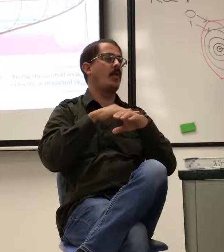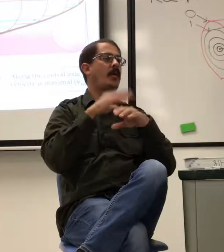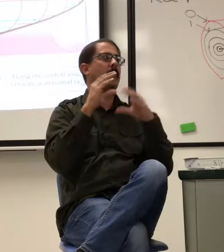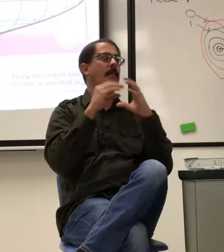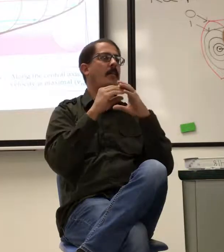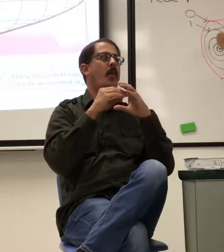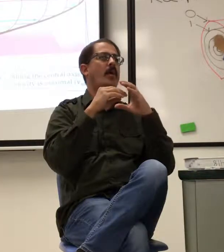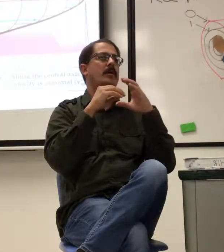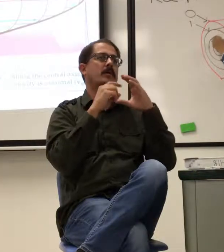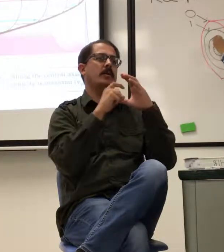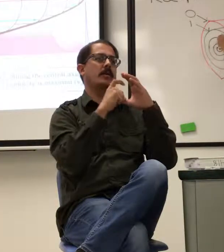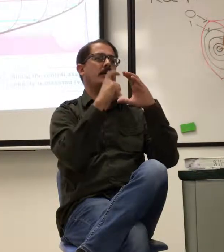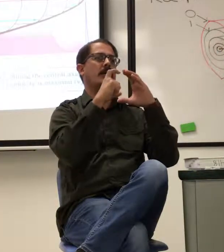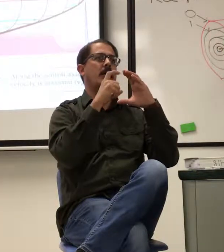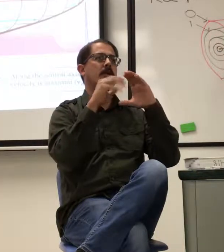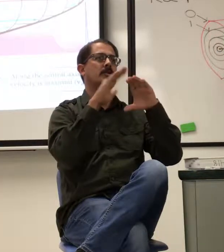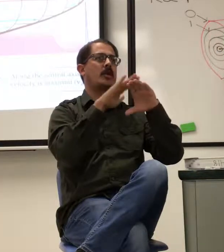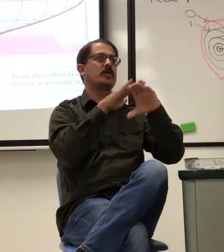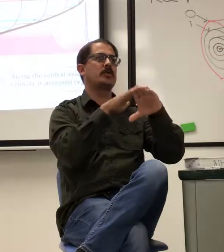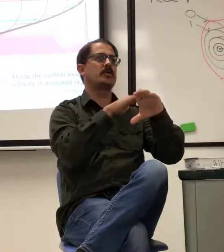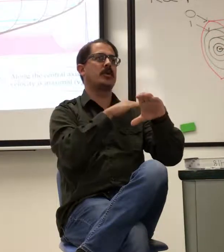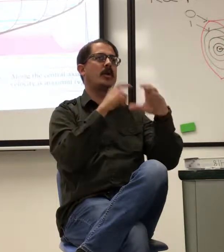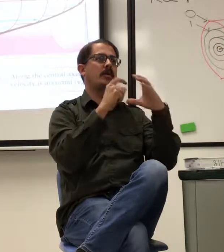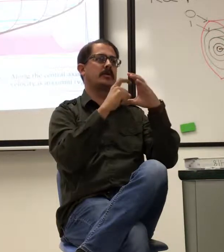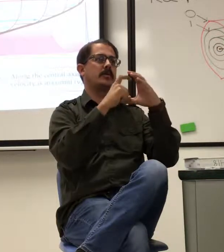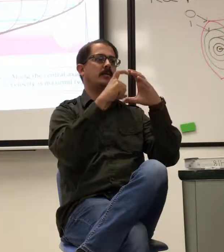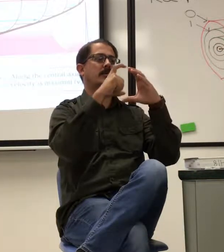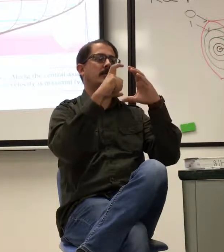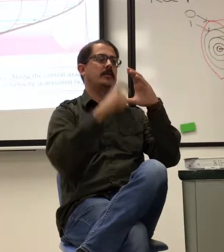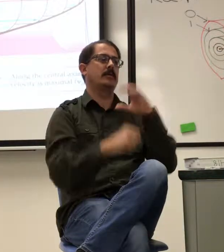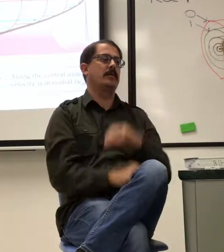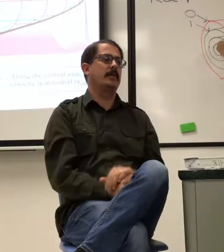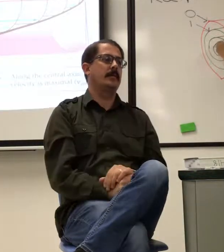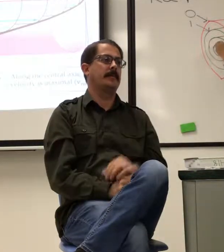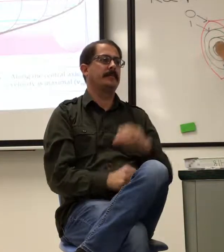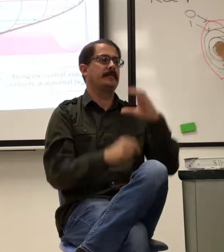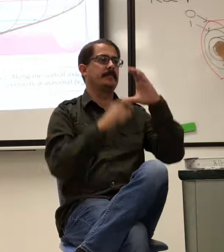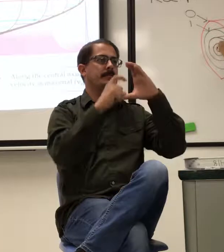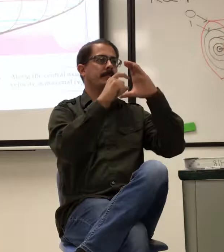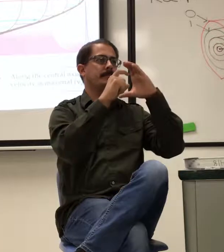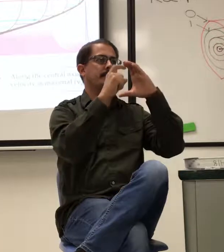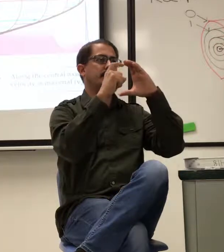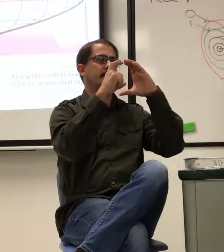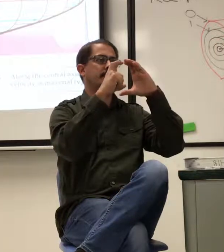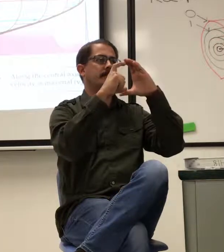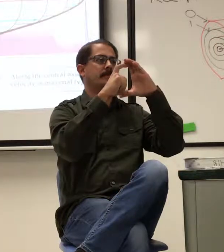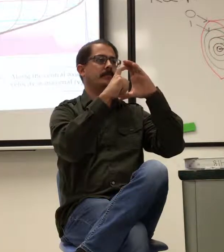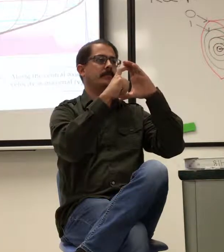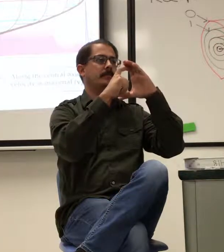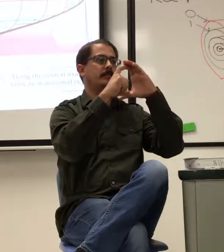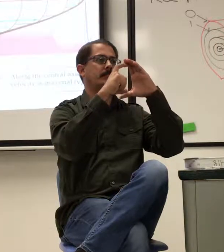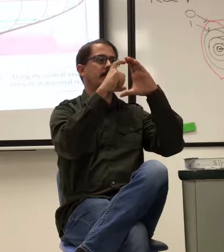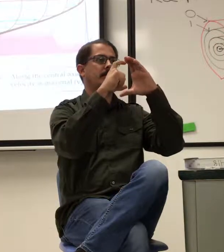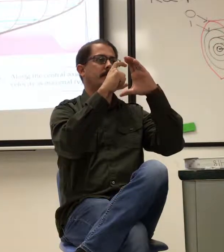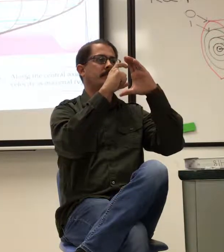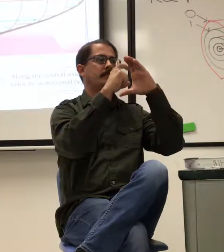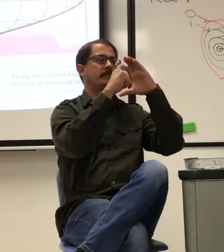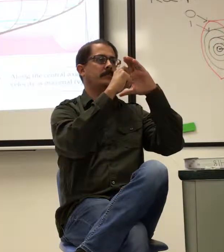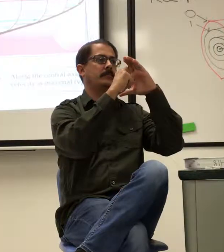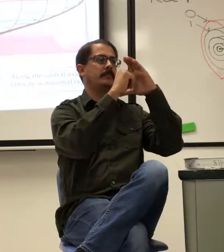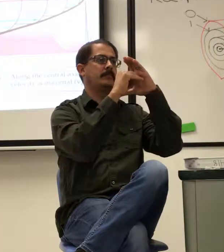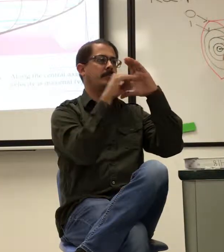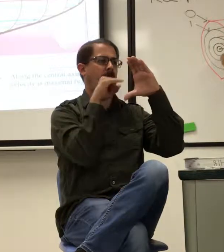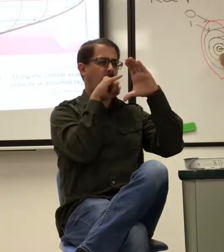slower. But then the next layer, as you go progressively further away from the vessel wall, it becomes faster and